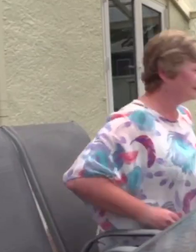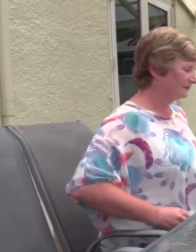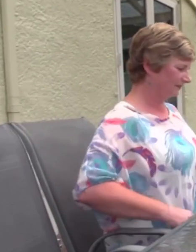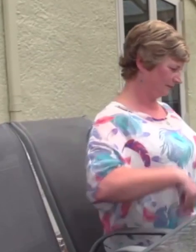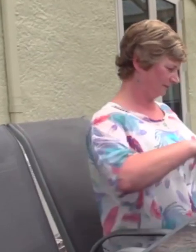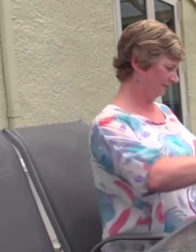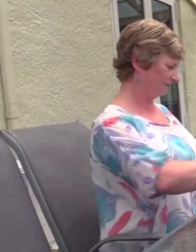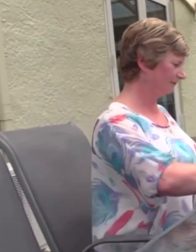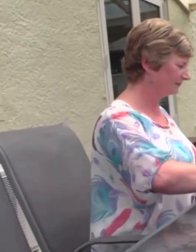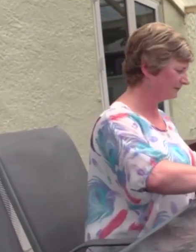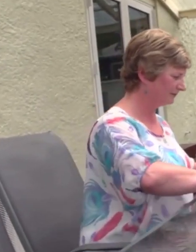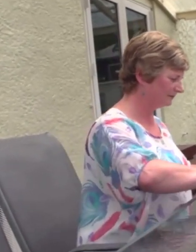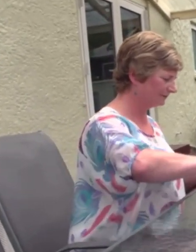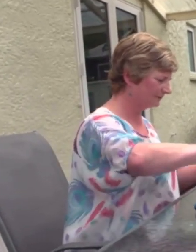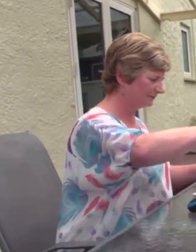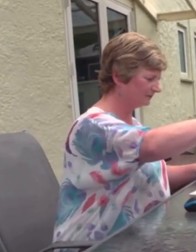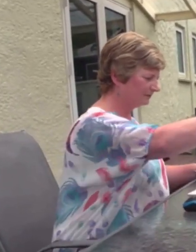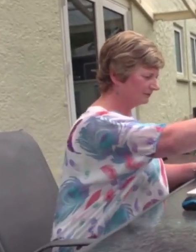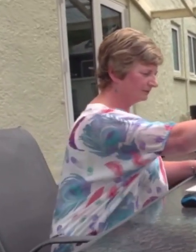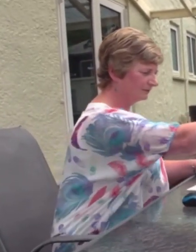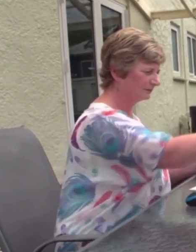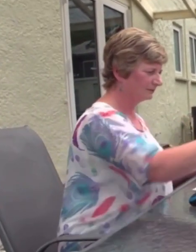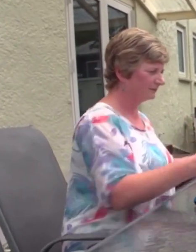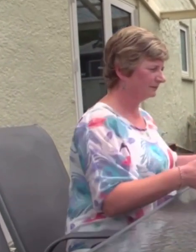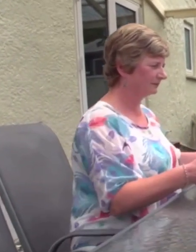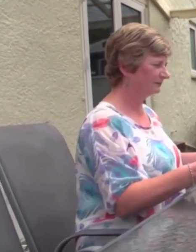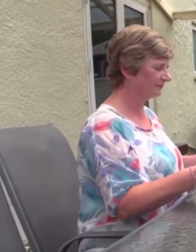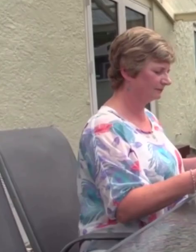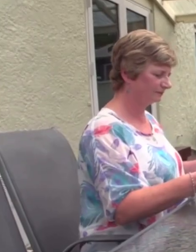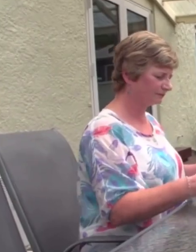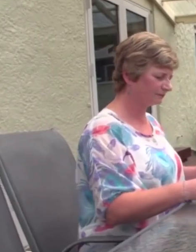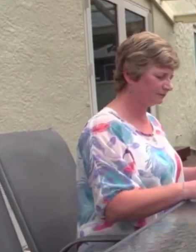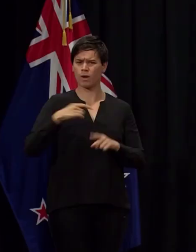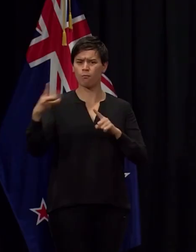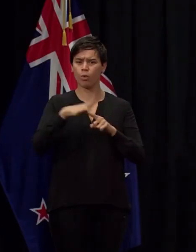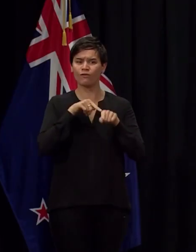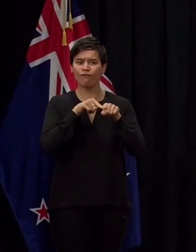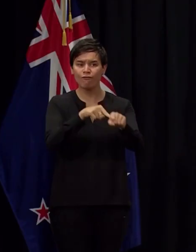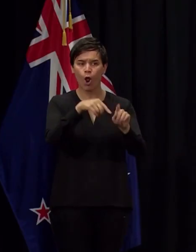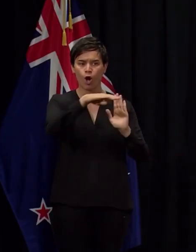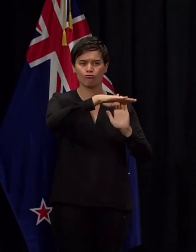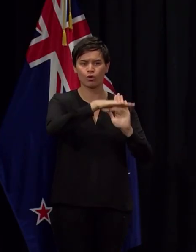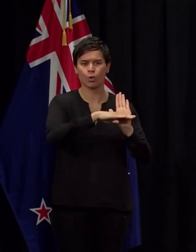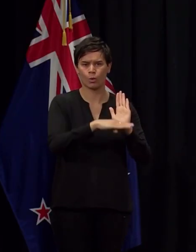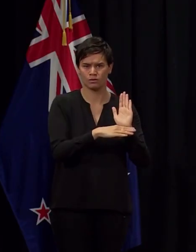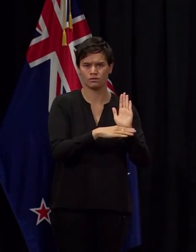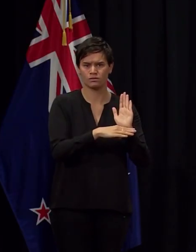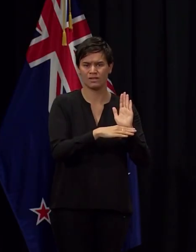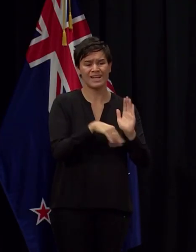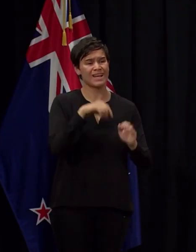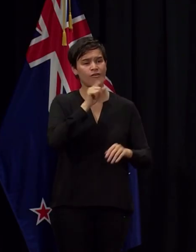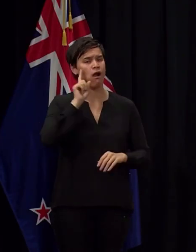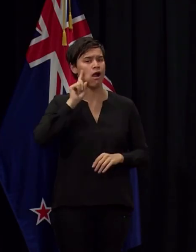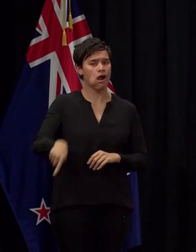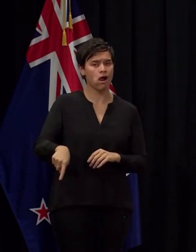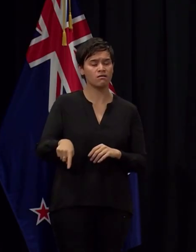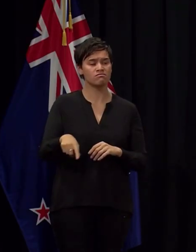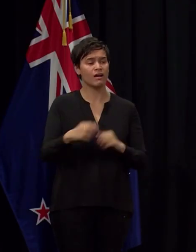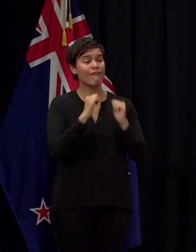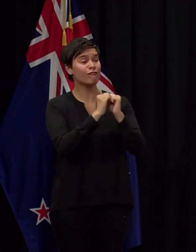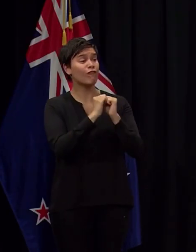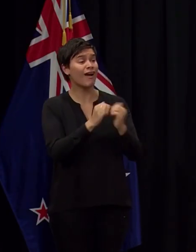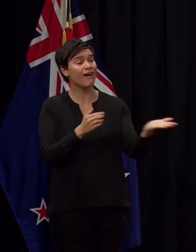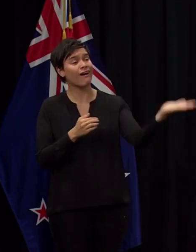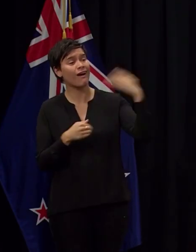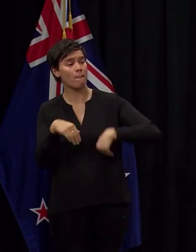Everyone who doesn't perform an essential service needs to self-isolate. If you hang out with your friend at a park or see a family